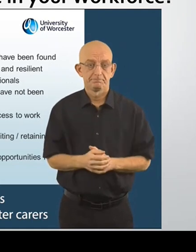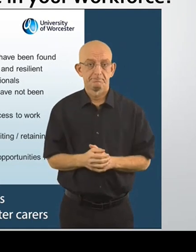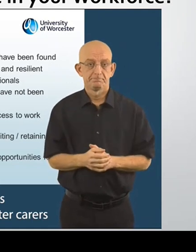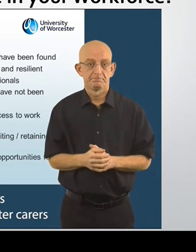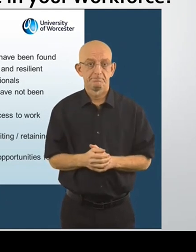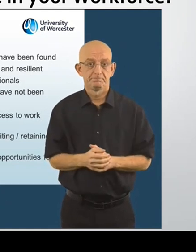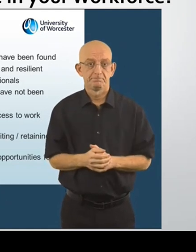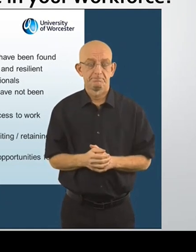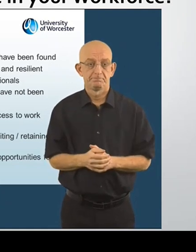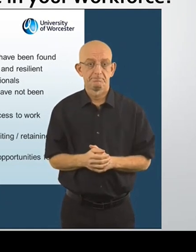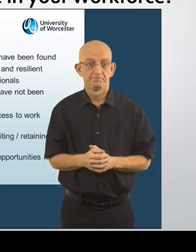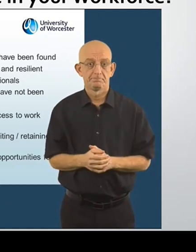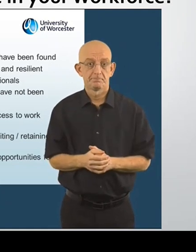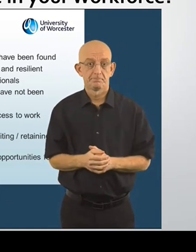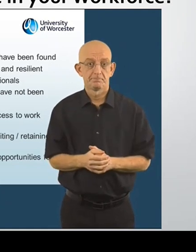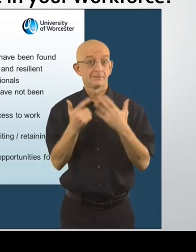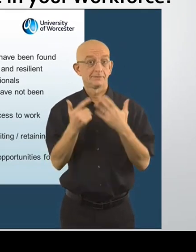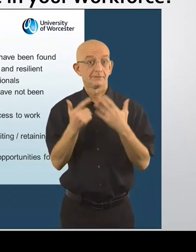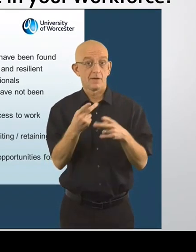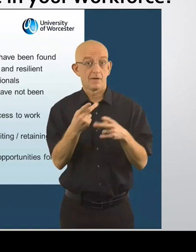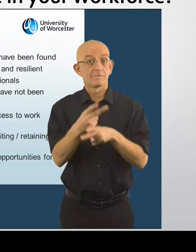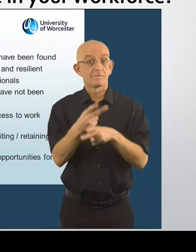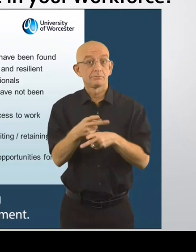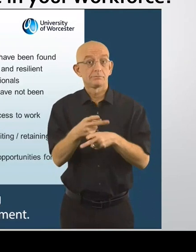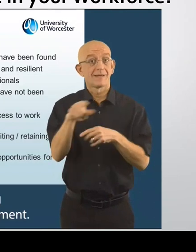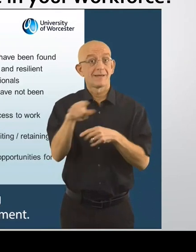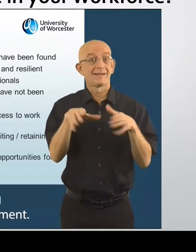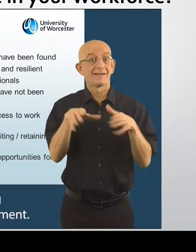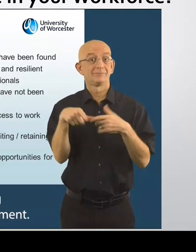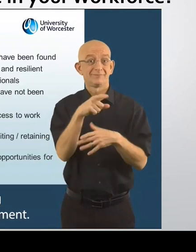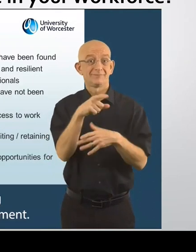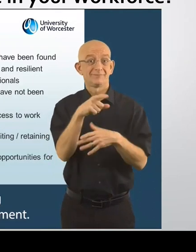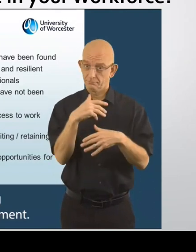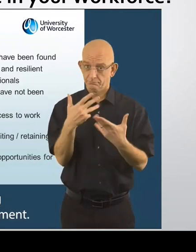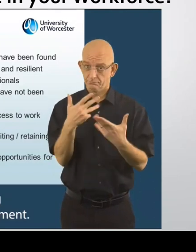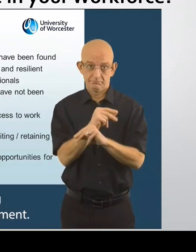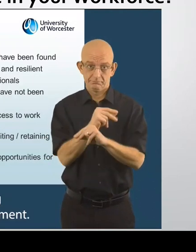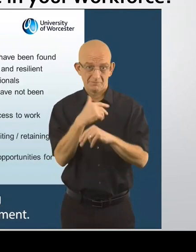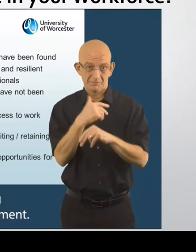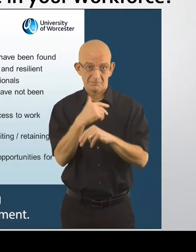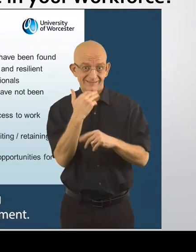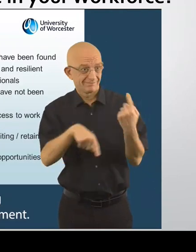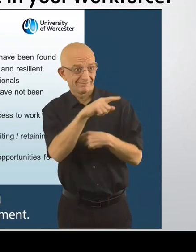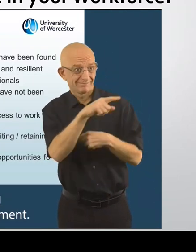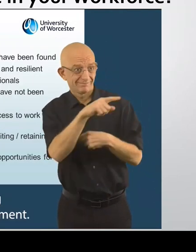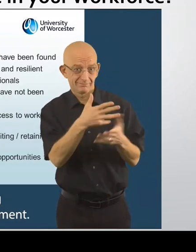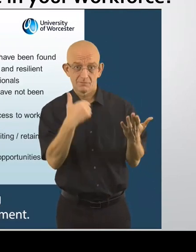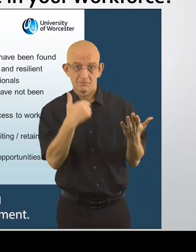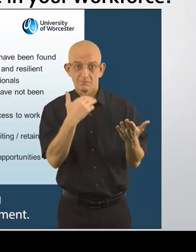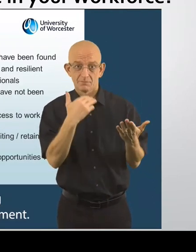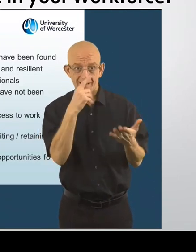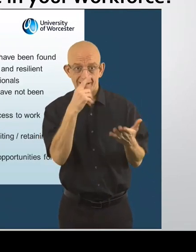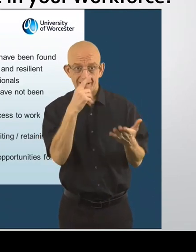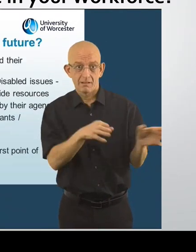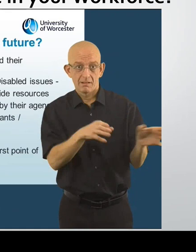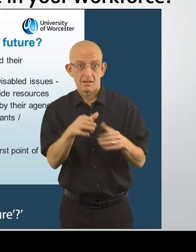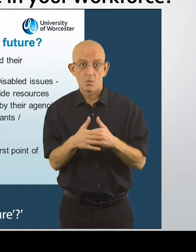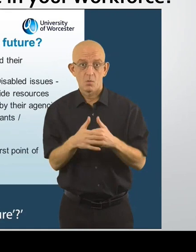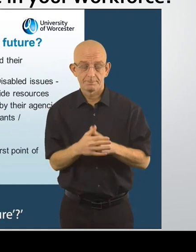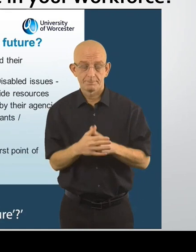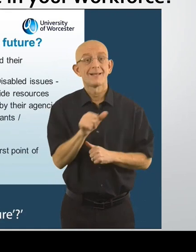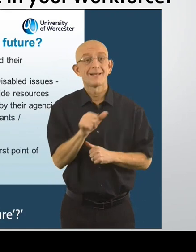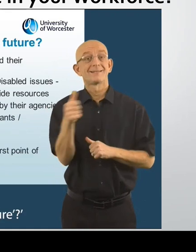disabled foster carers. Point number seven, fostering agencies are missing large-scale opportunities for recruitment.